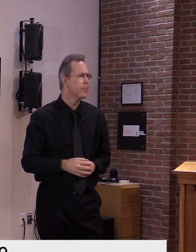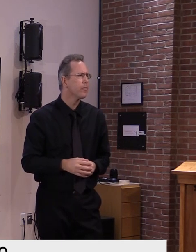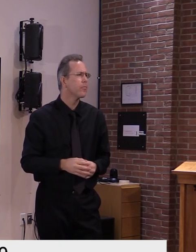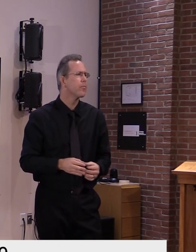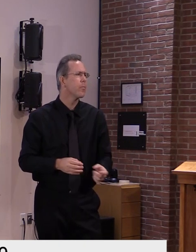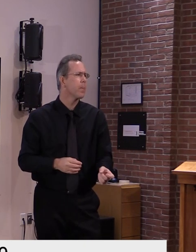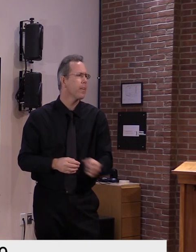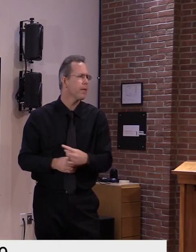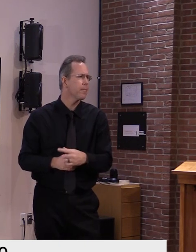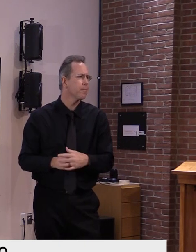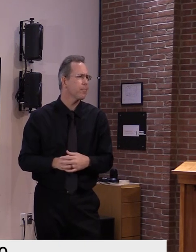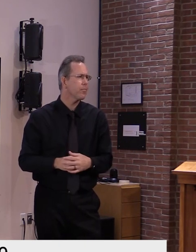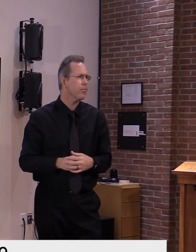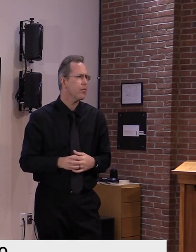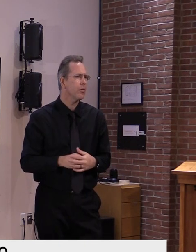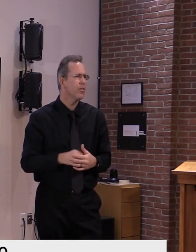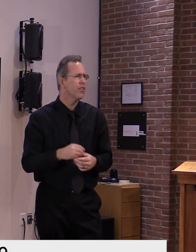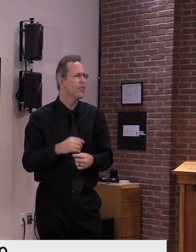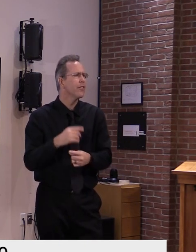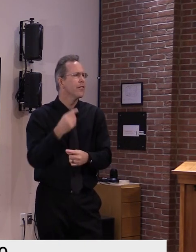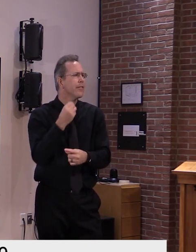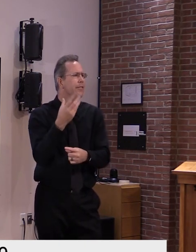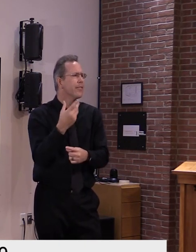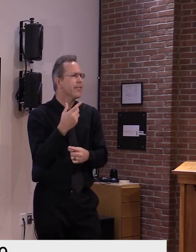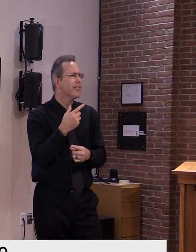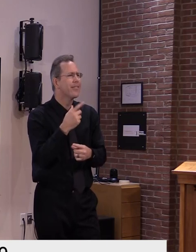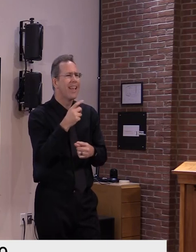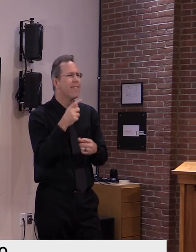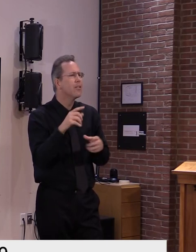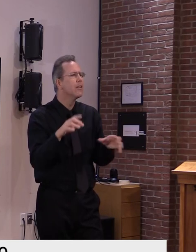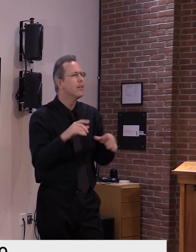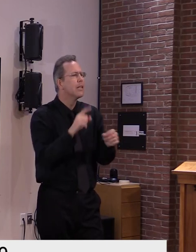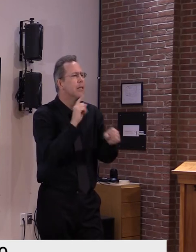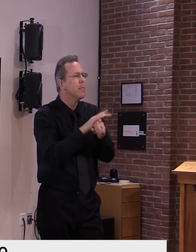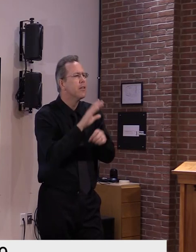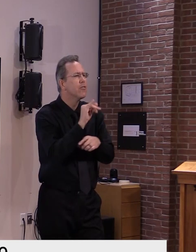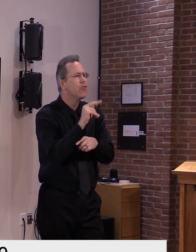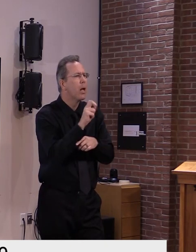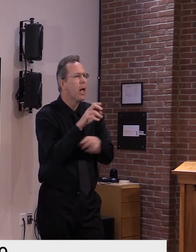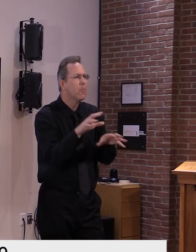do anything. Yeah, that's the way it's supposed to work here.